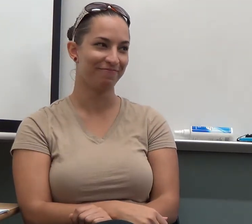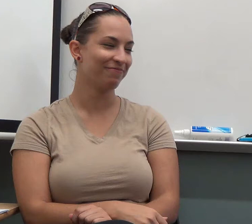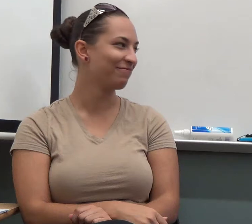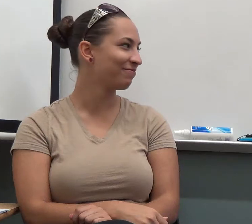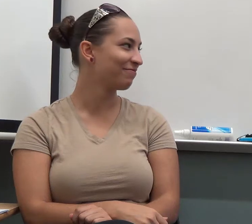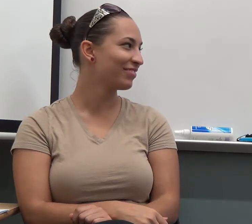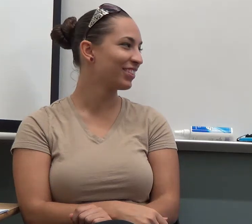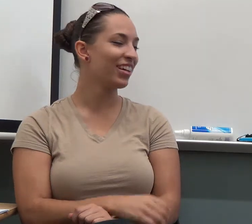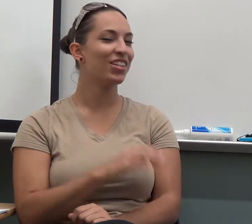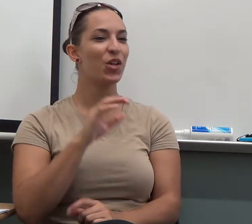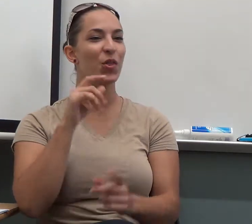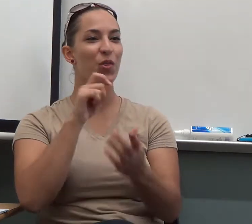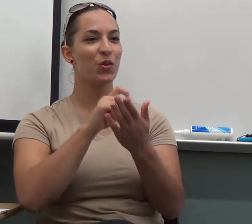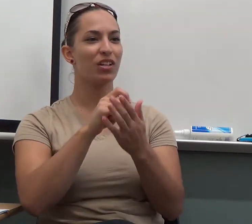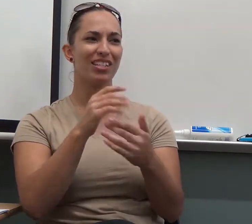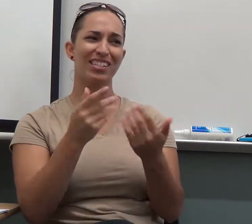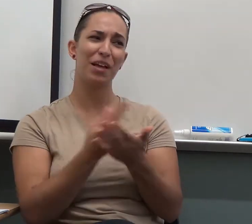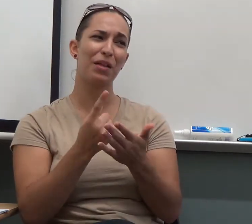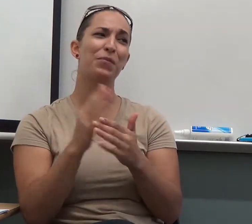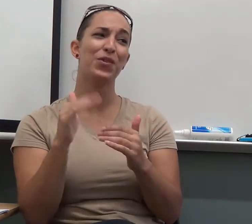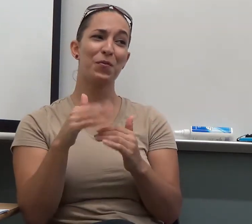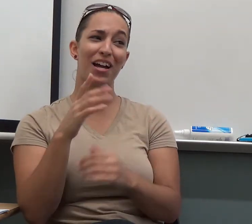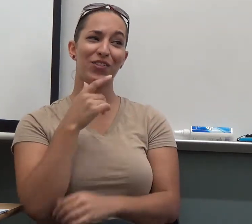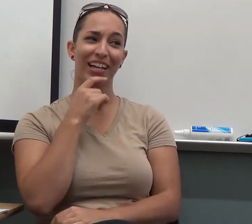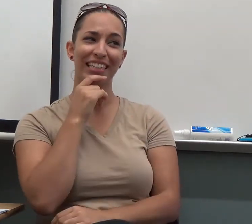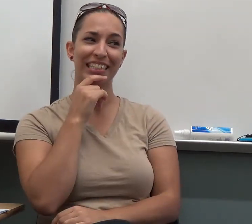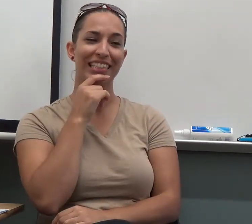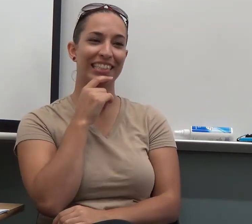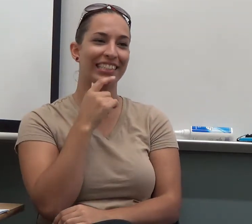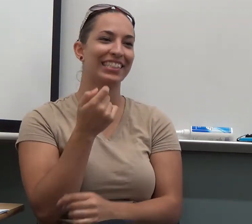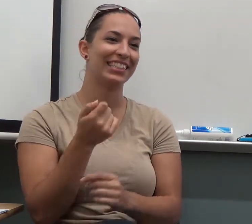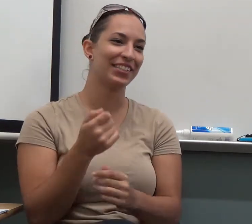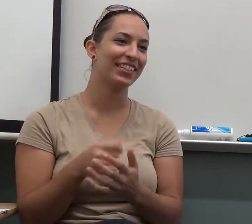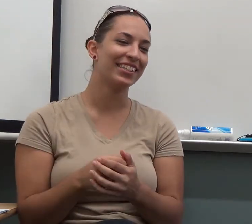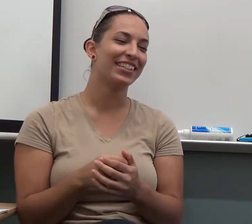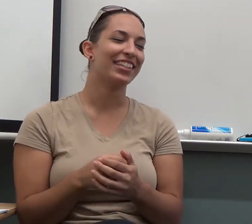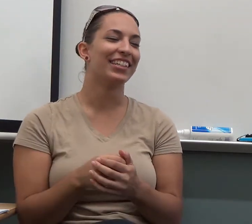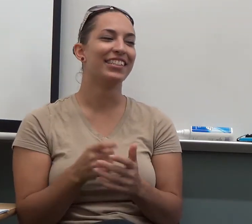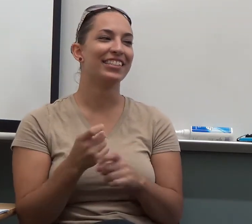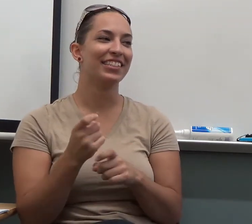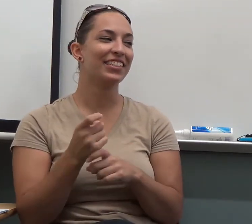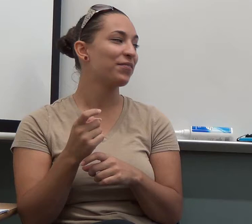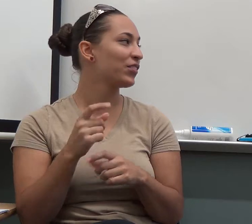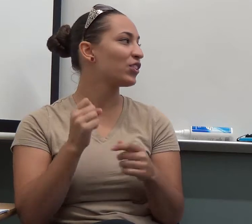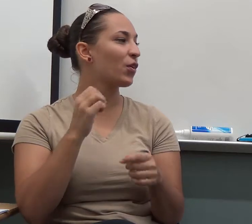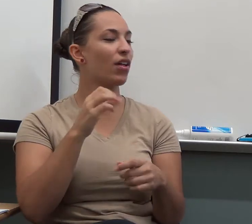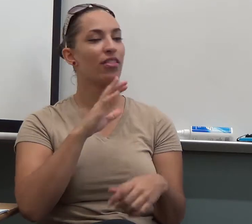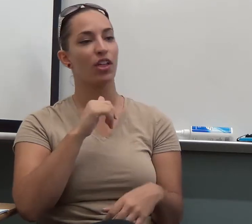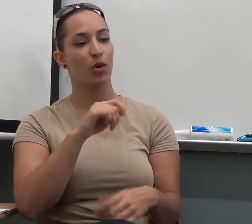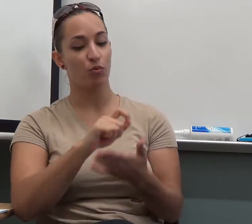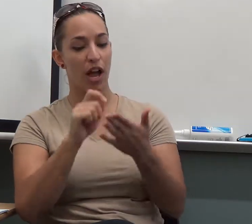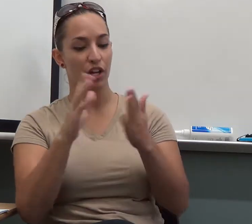Toward sometimes too much, huh? Toward the subject. Okay, so